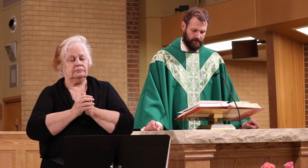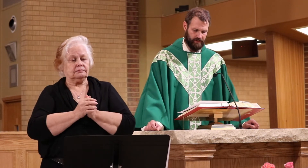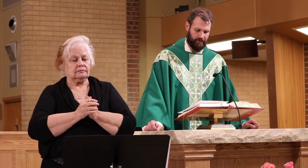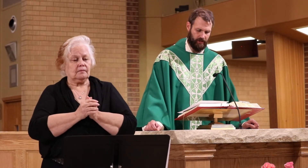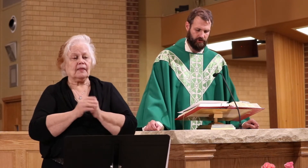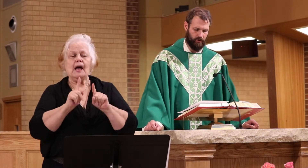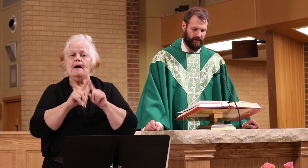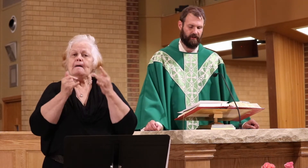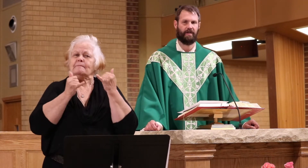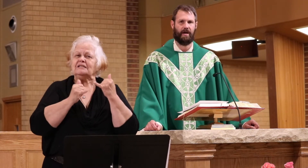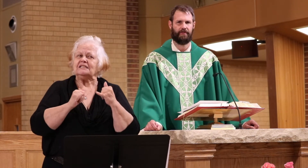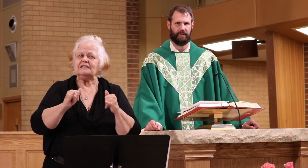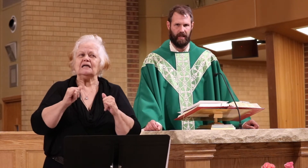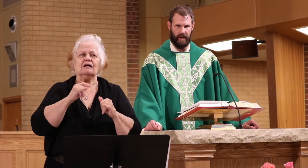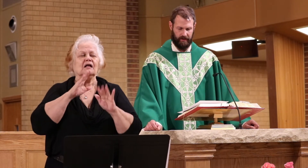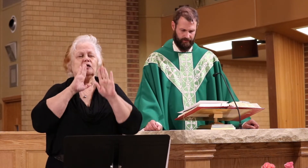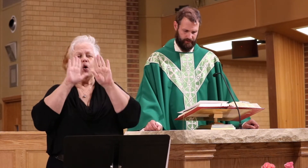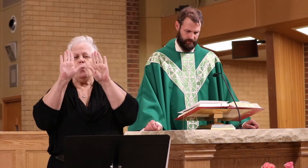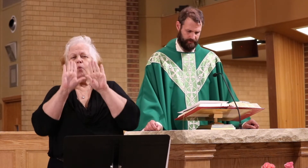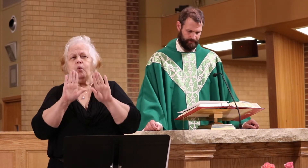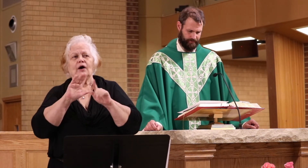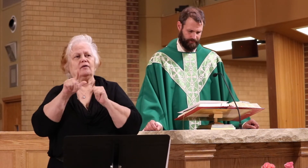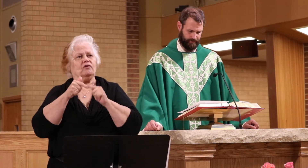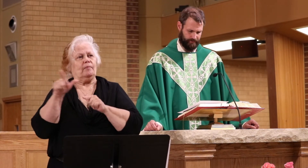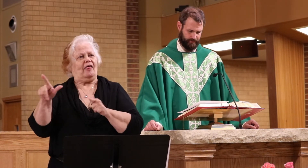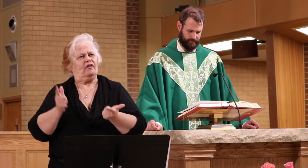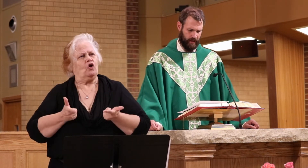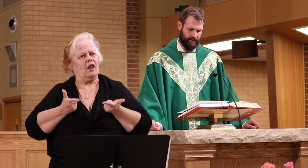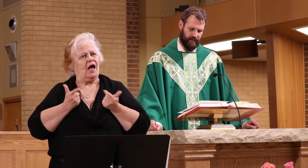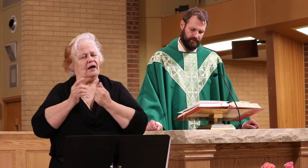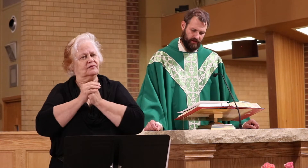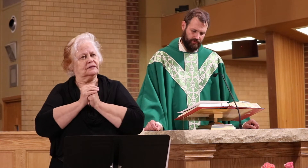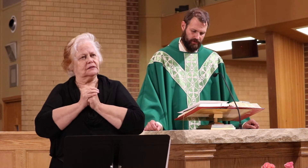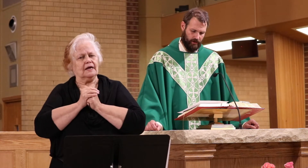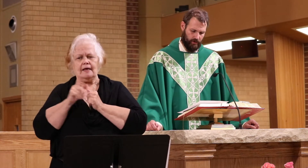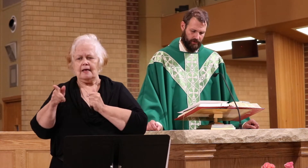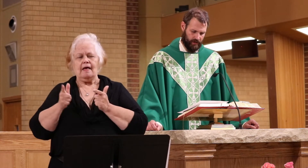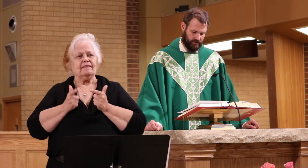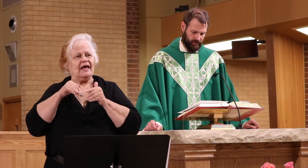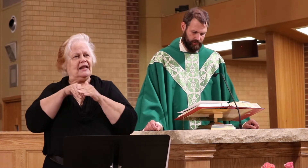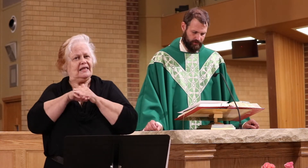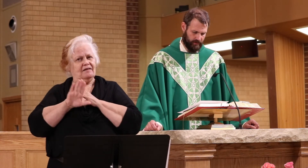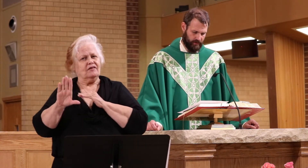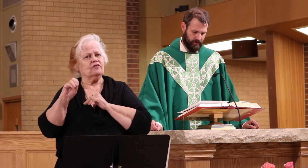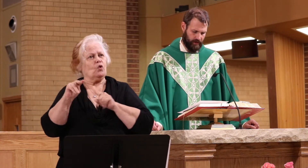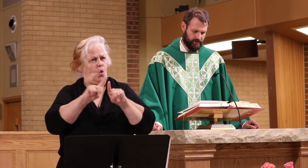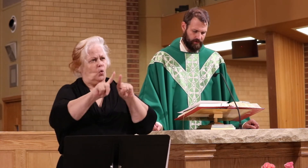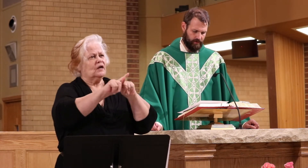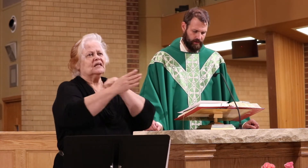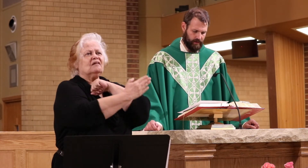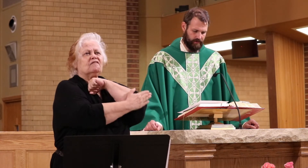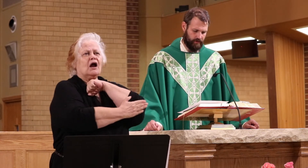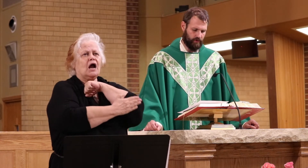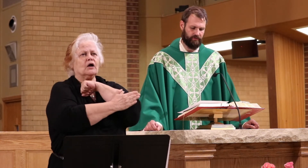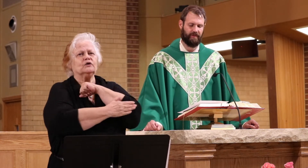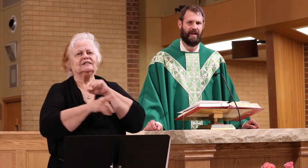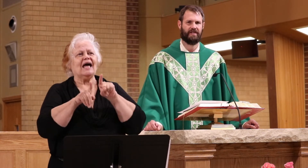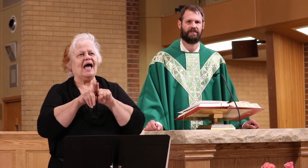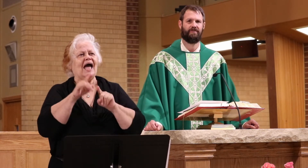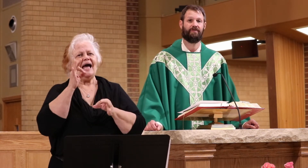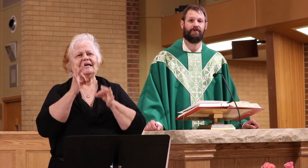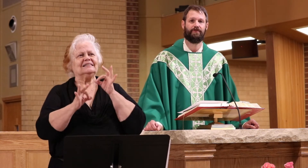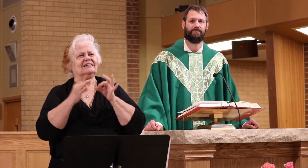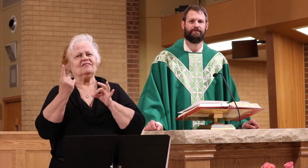And yet there is something extraordinary about their lives. They live in their own countries as though they were